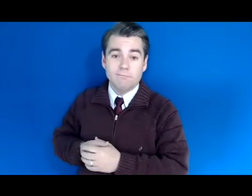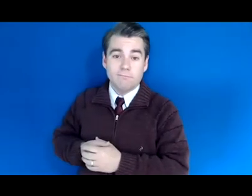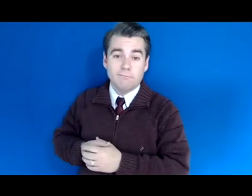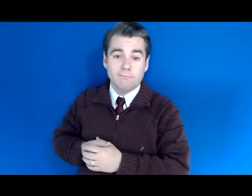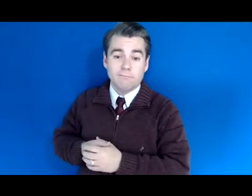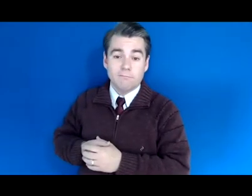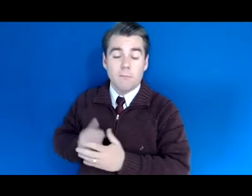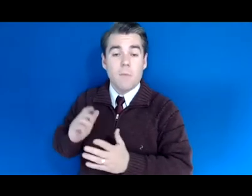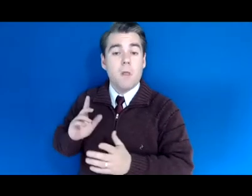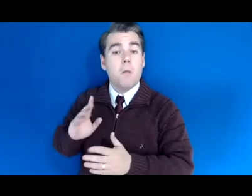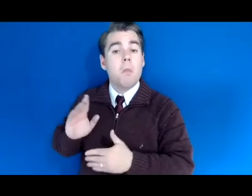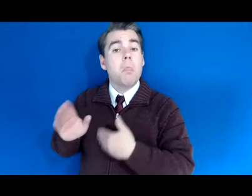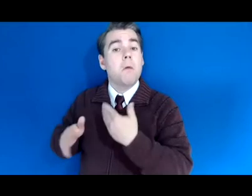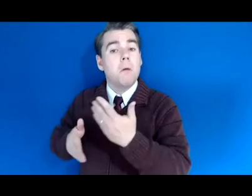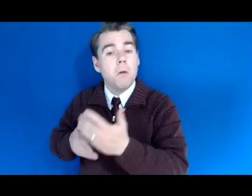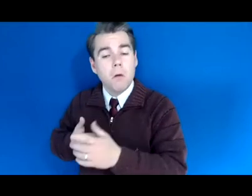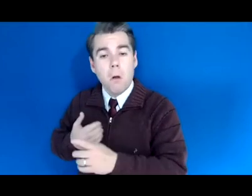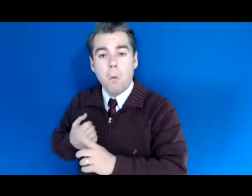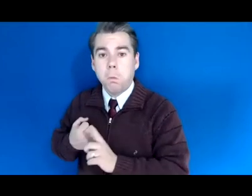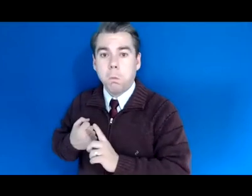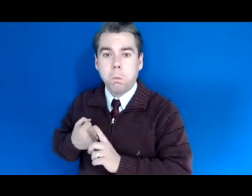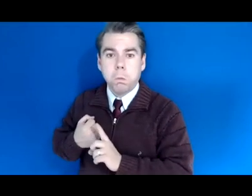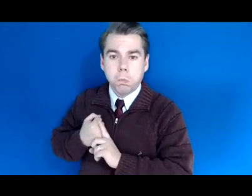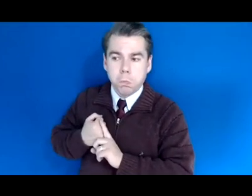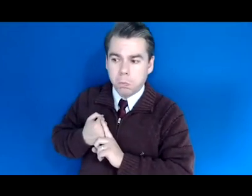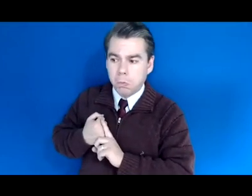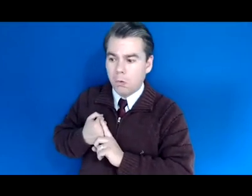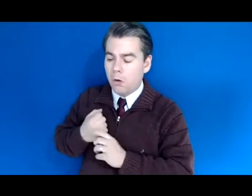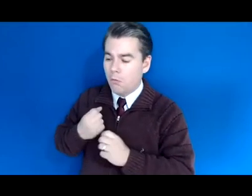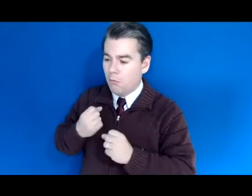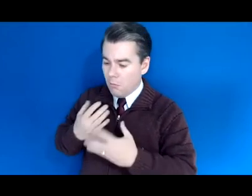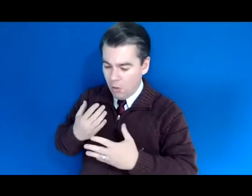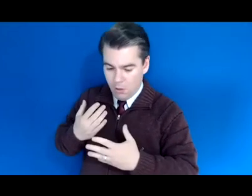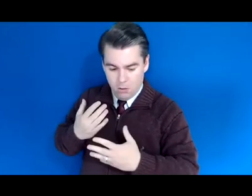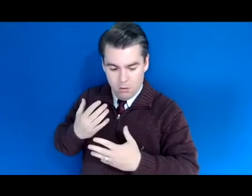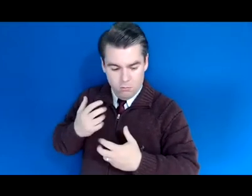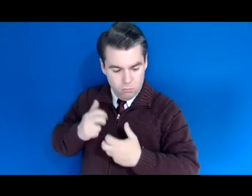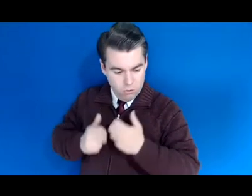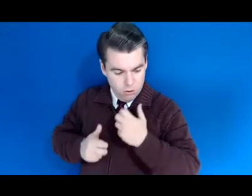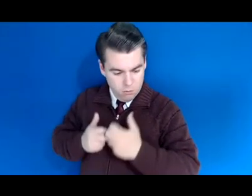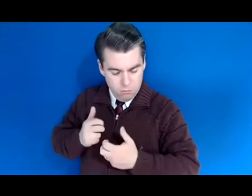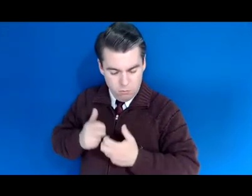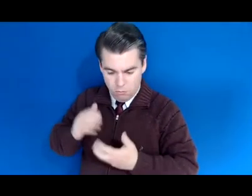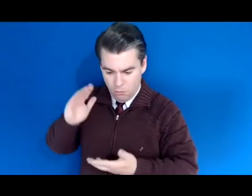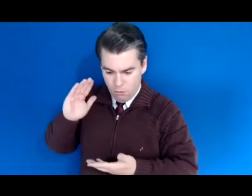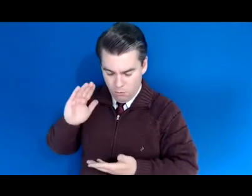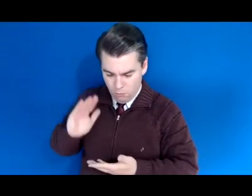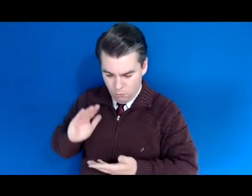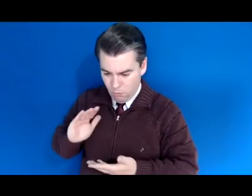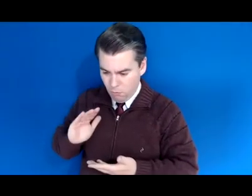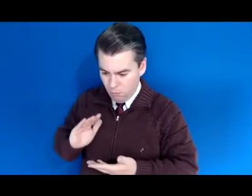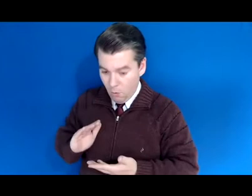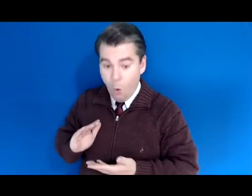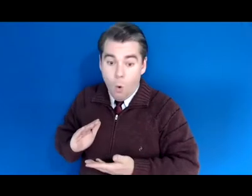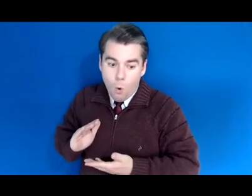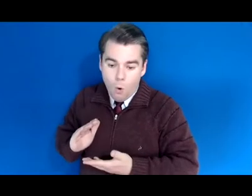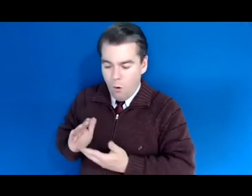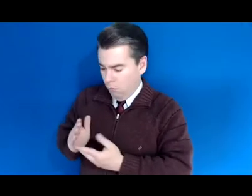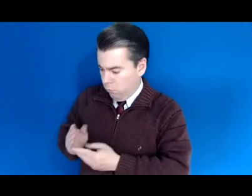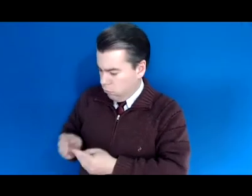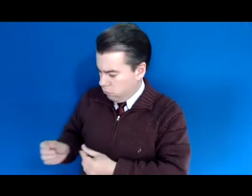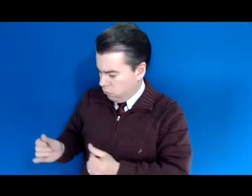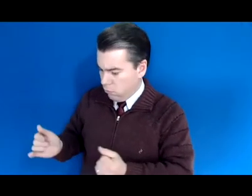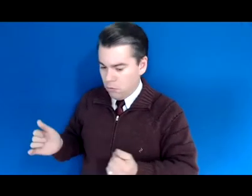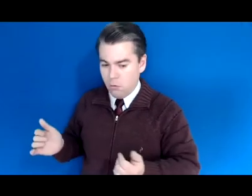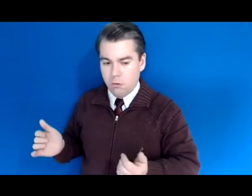Then it hit me that so many of my hormonal issues were significantly reduced or completely gone. My